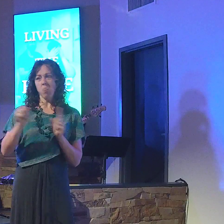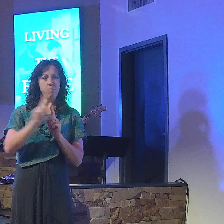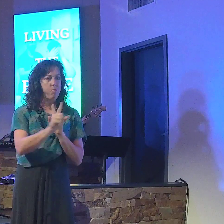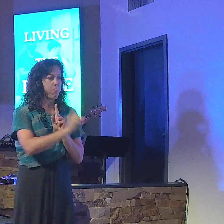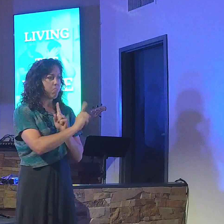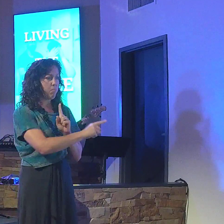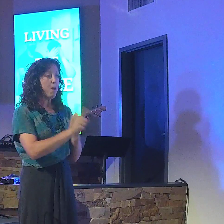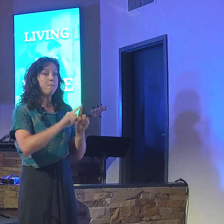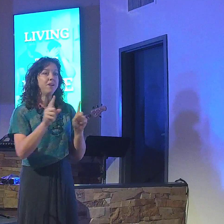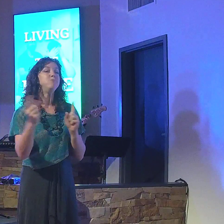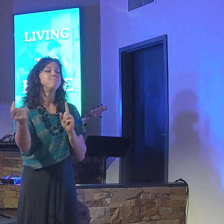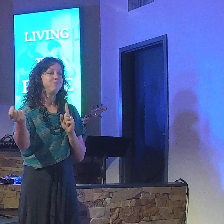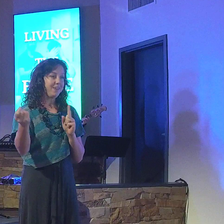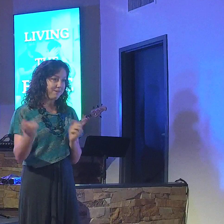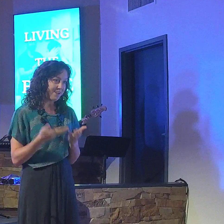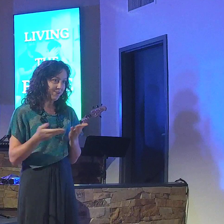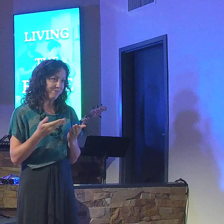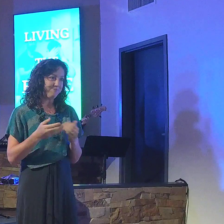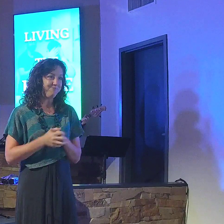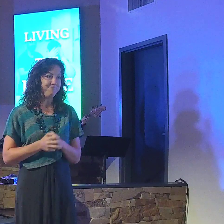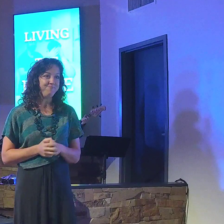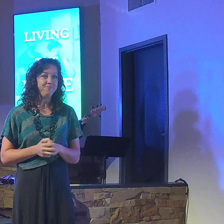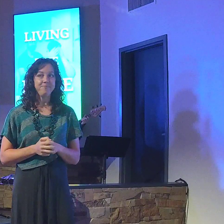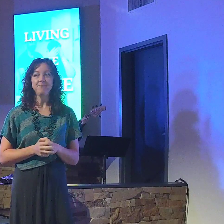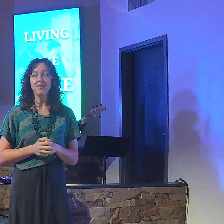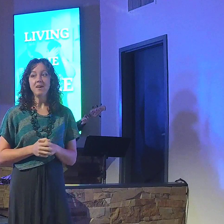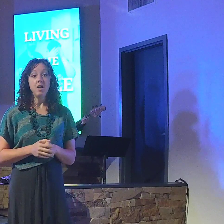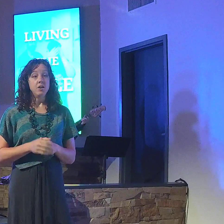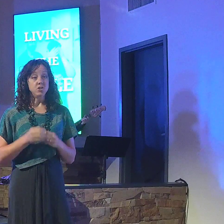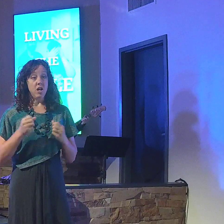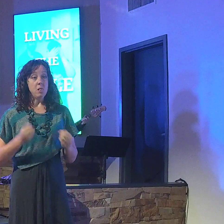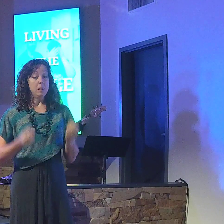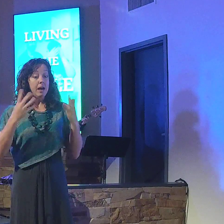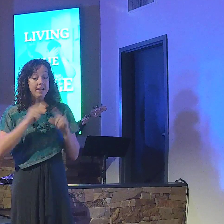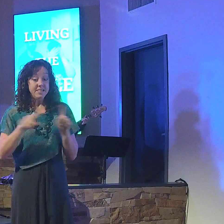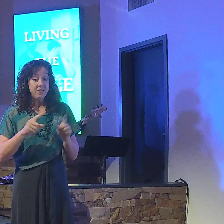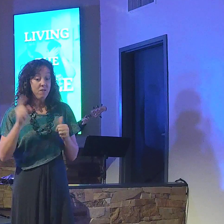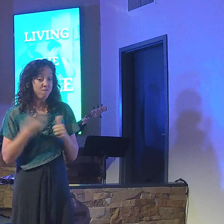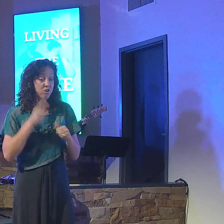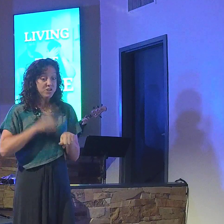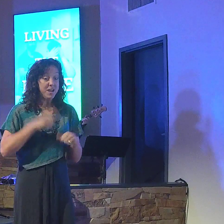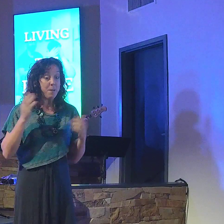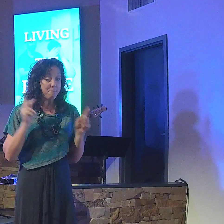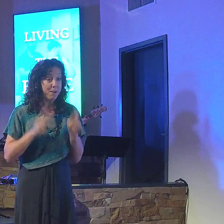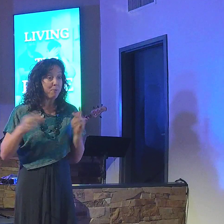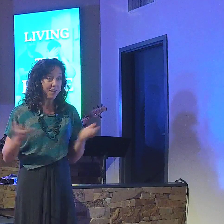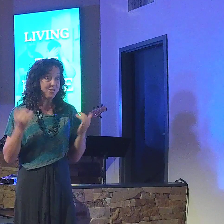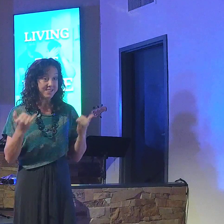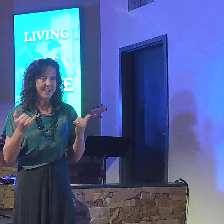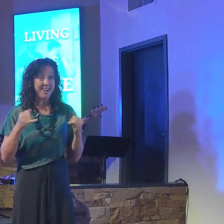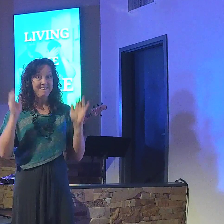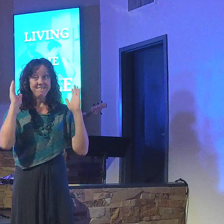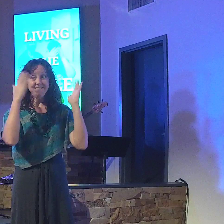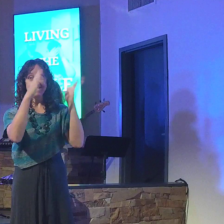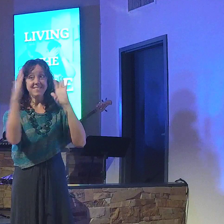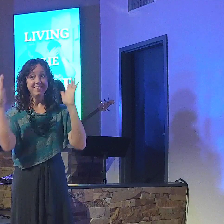so glad that you are here. And I know I've already talked to several first-time guests today in church. Aren't you excited to have them here with us?